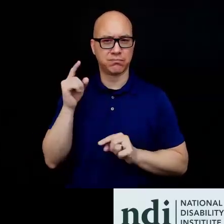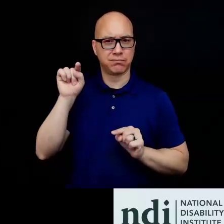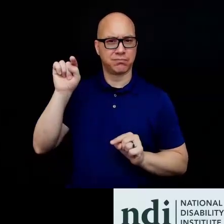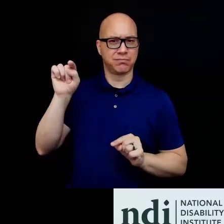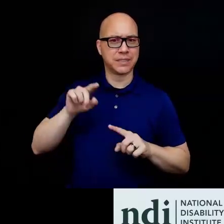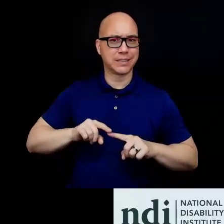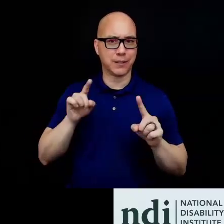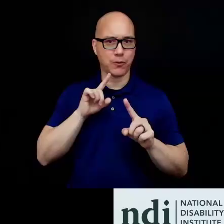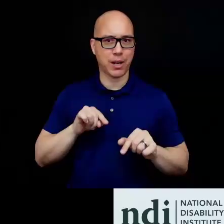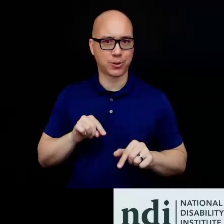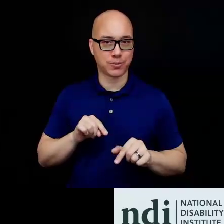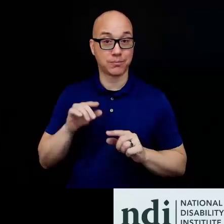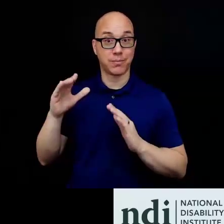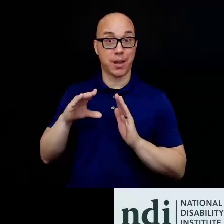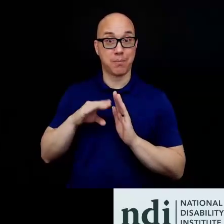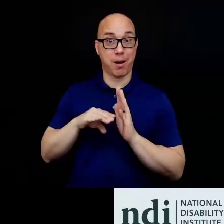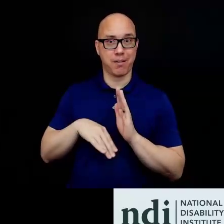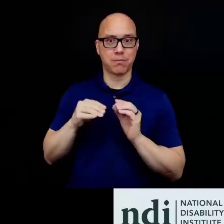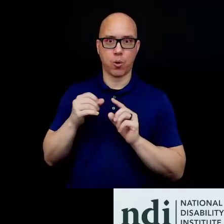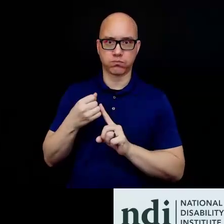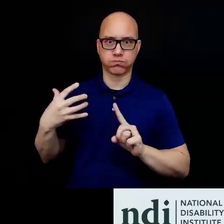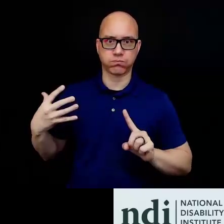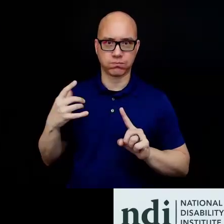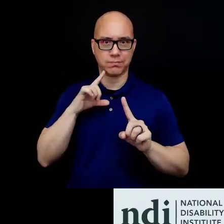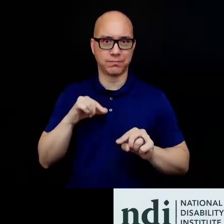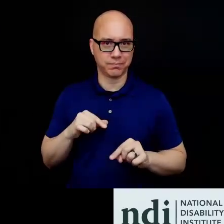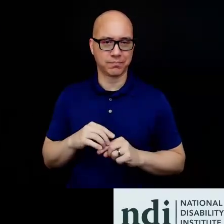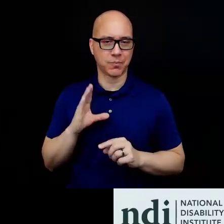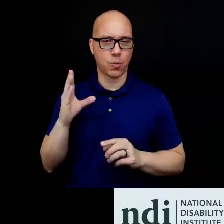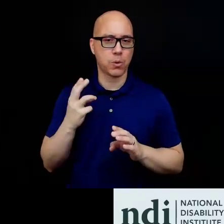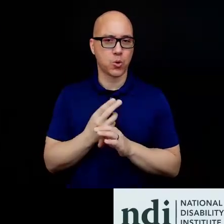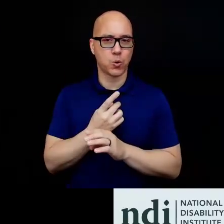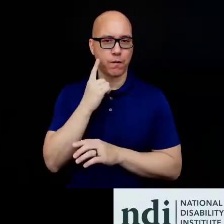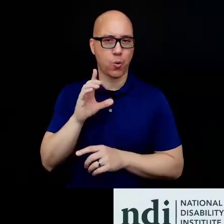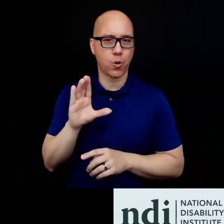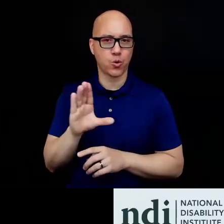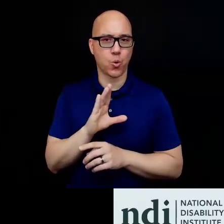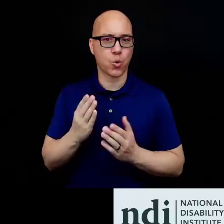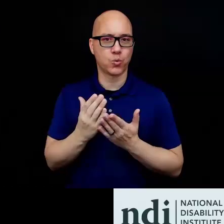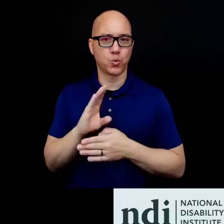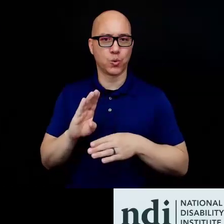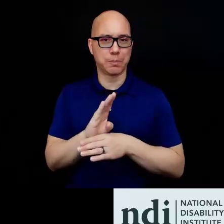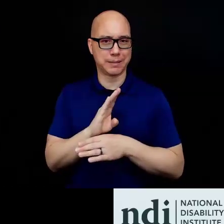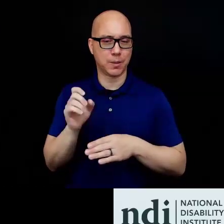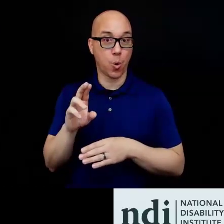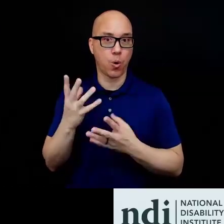more detail as to what would be the purpose of those funds that will be used for your startup or for